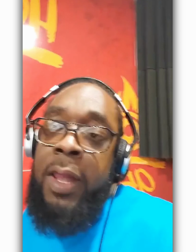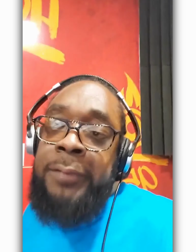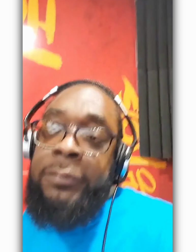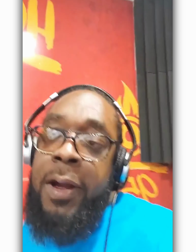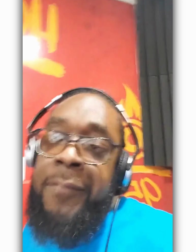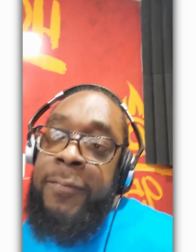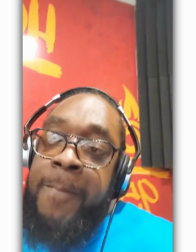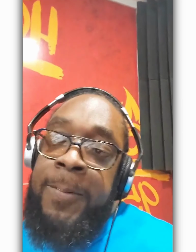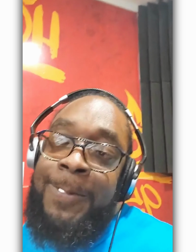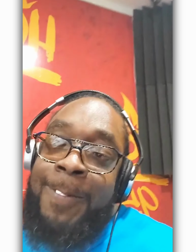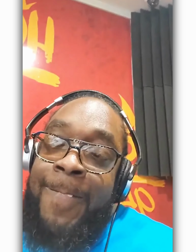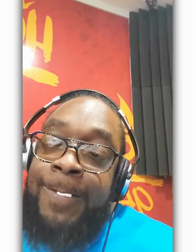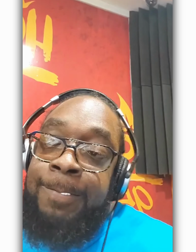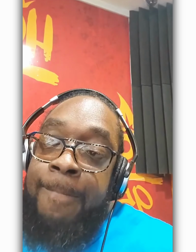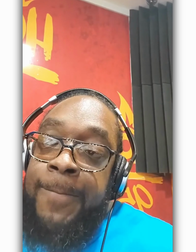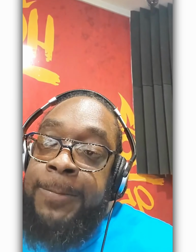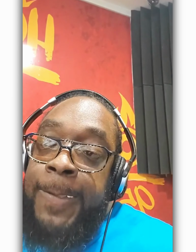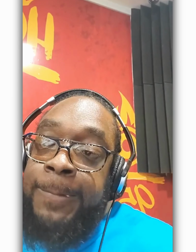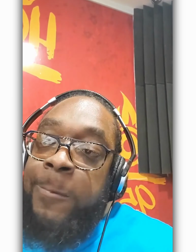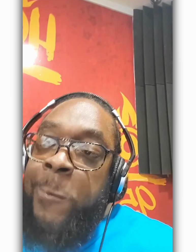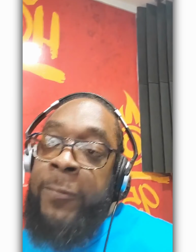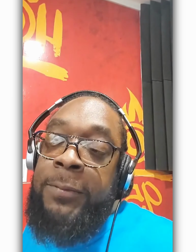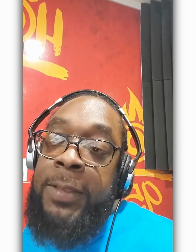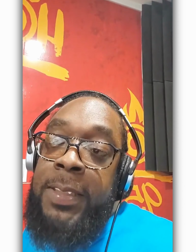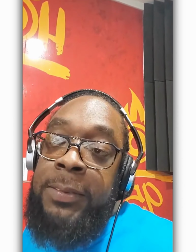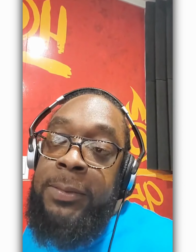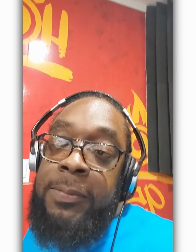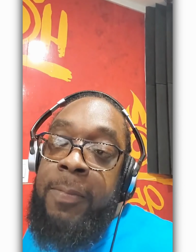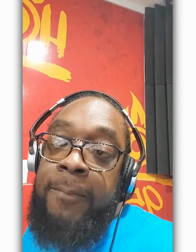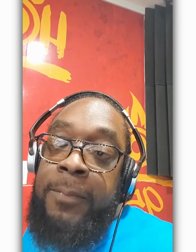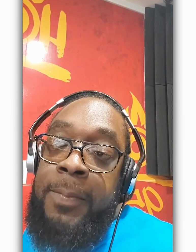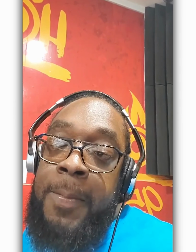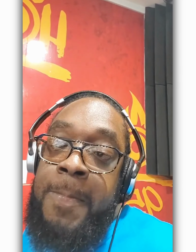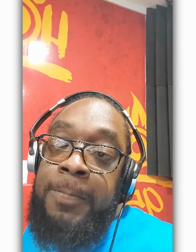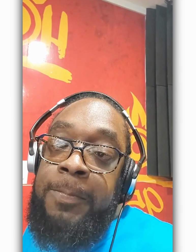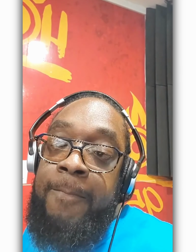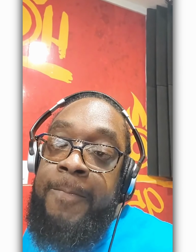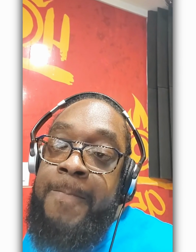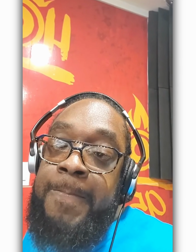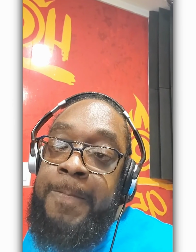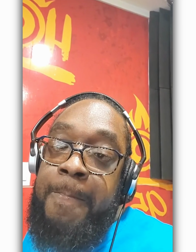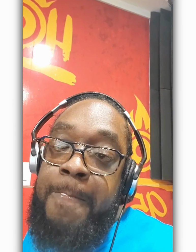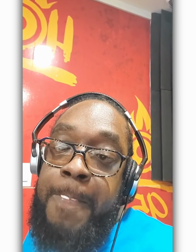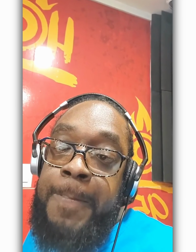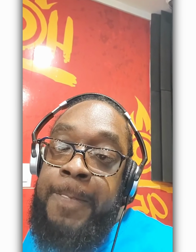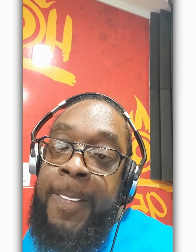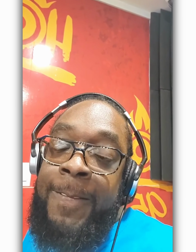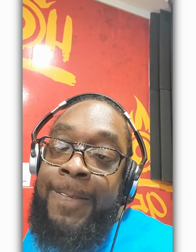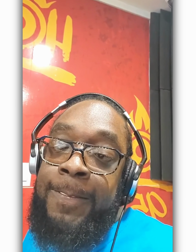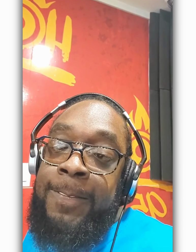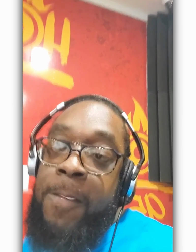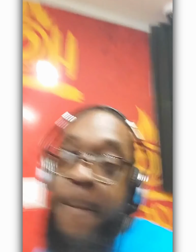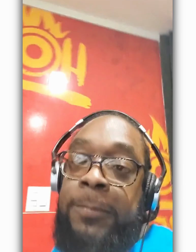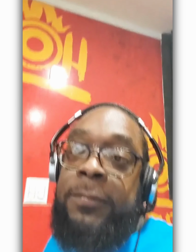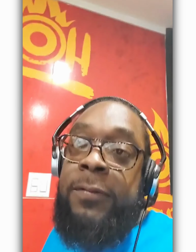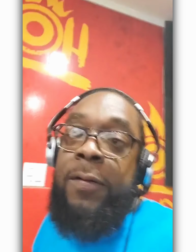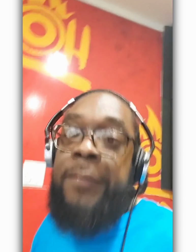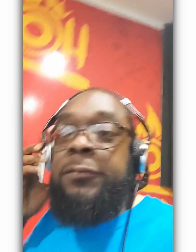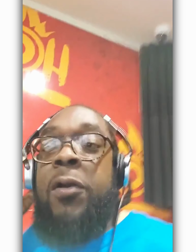sing truths. What you will continue. Believe in yourself, trust the instinct that in you. Let me down when I wanted support. I